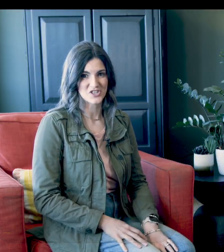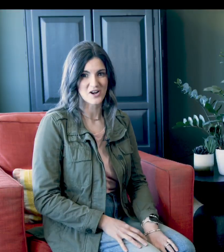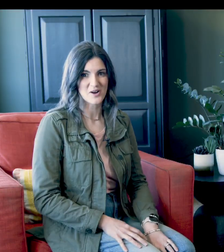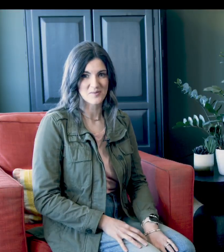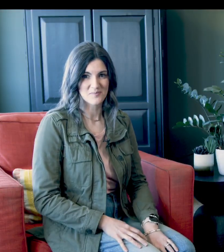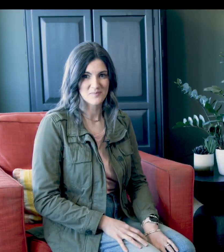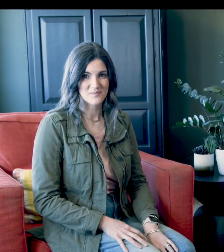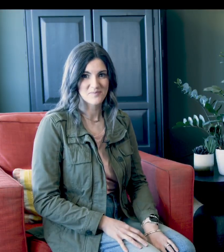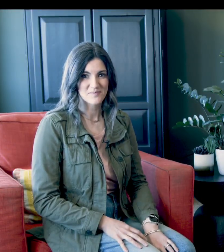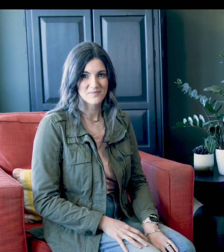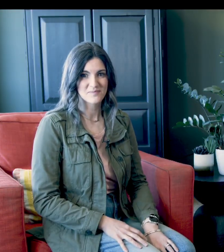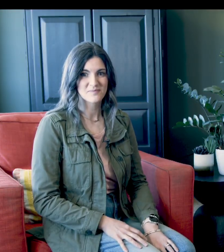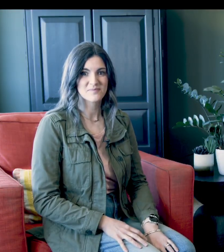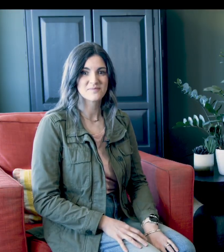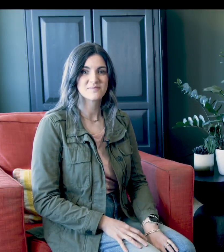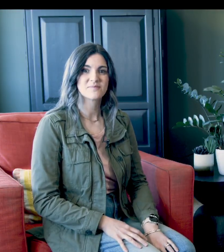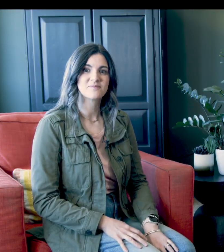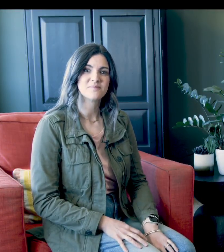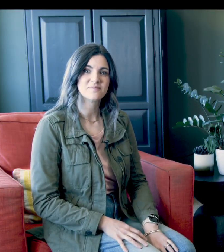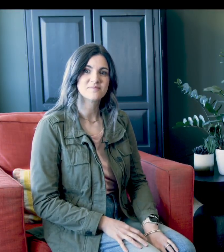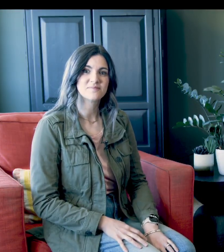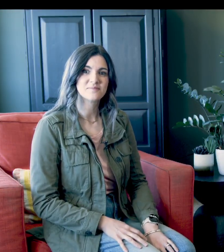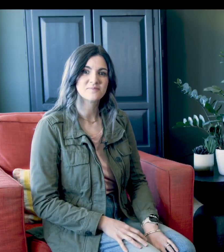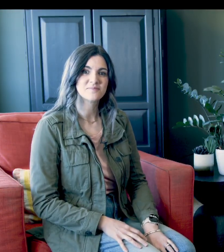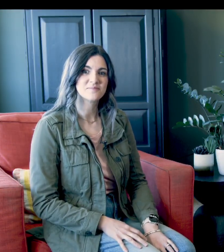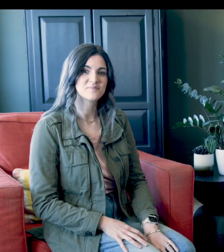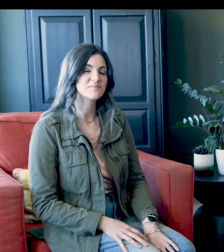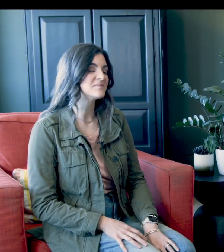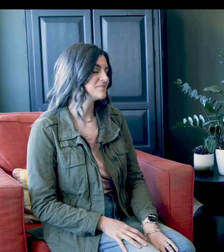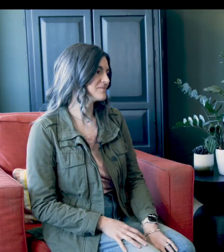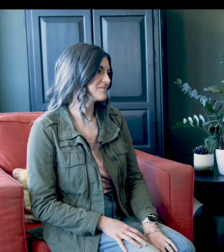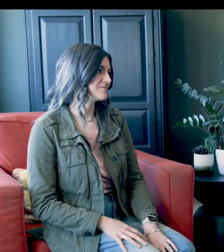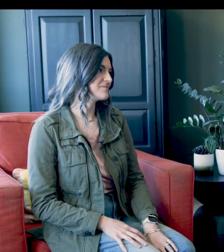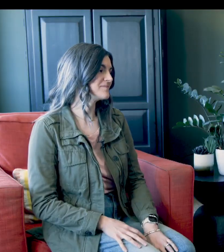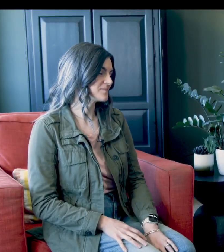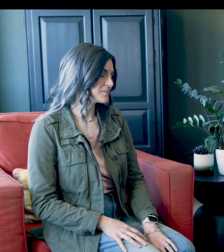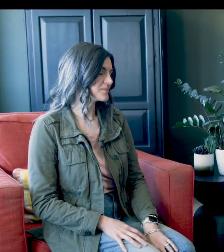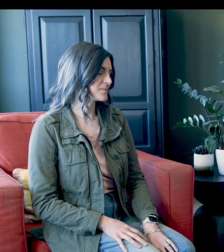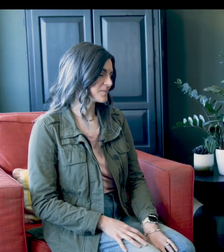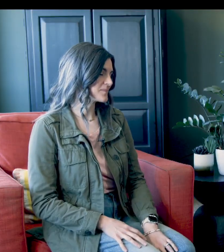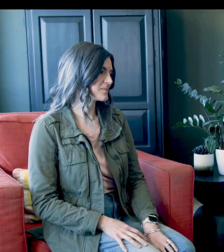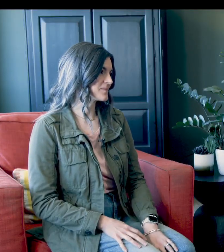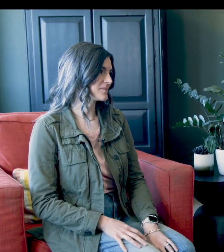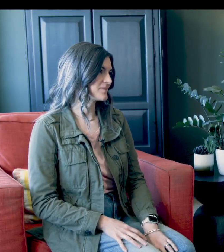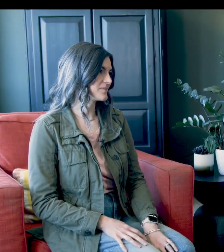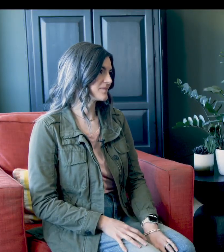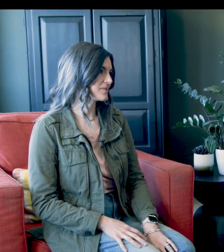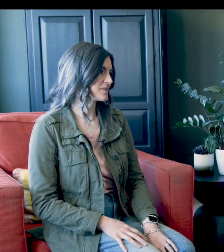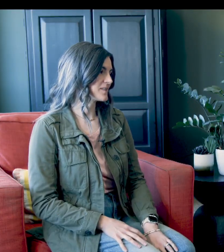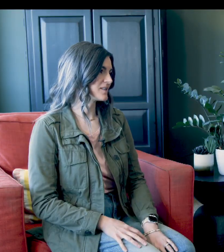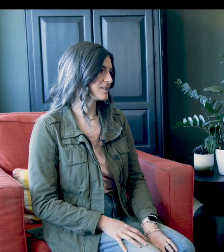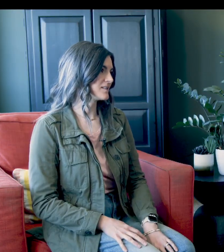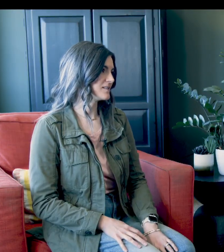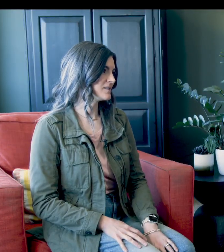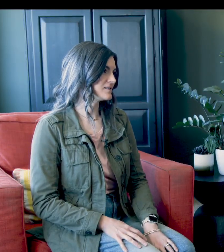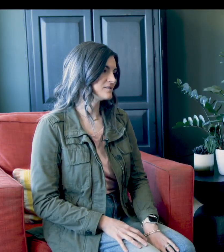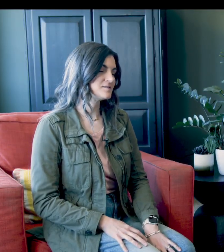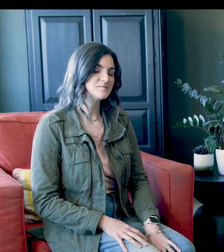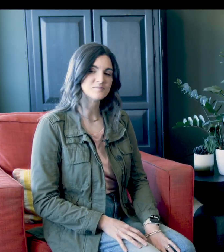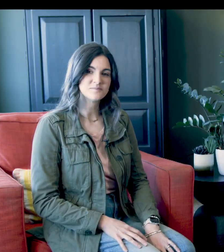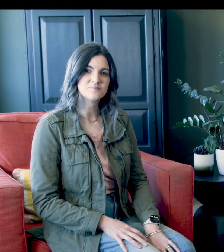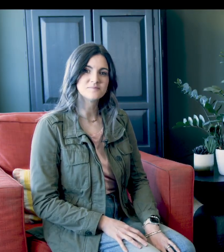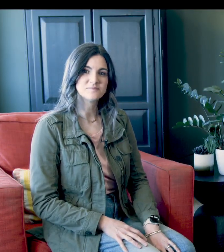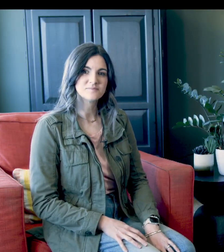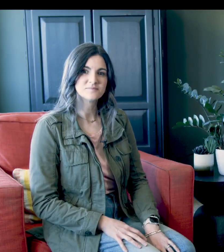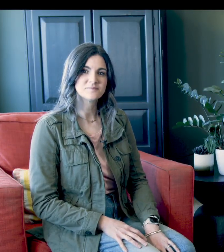news to share. First, our meeting with the city was incredibly positive. There are no parking fees, no planning